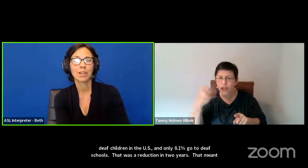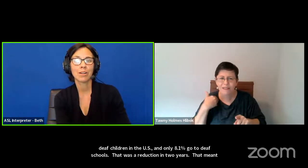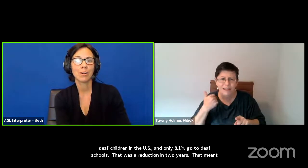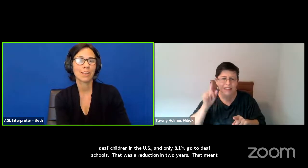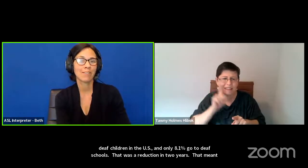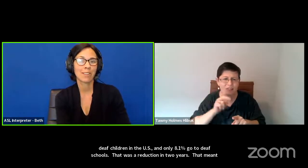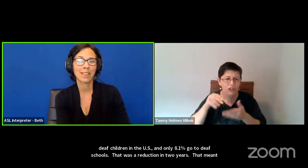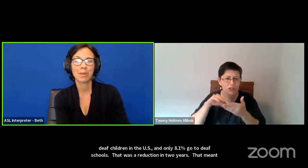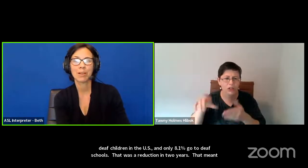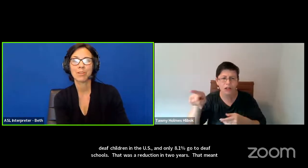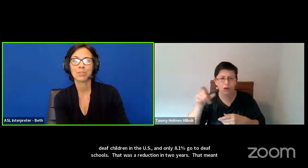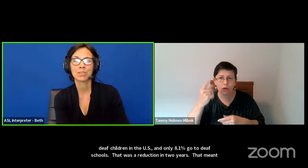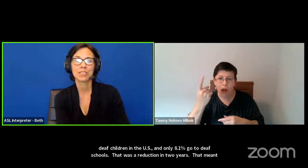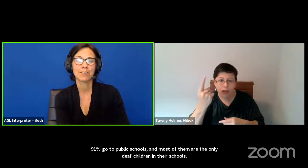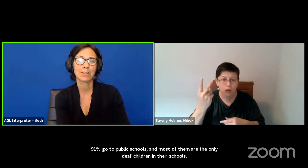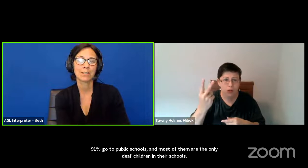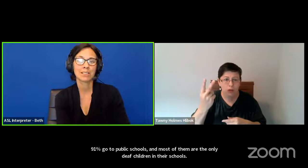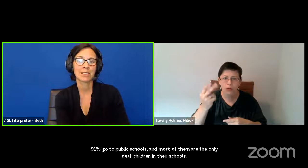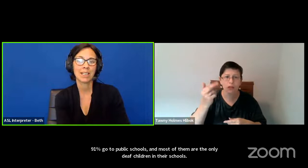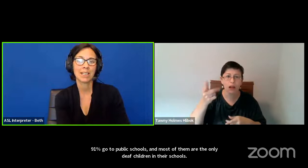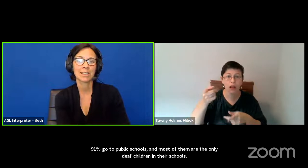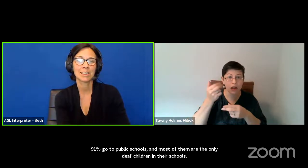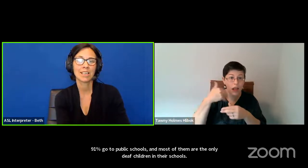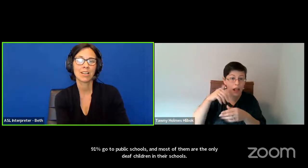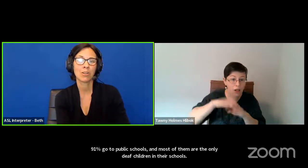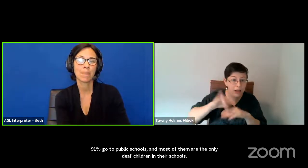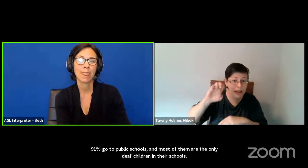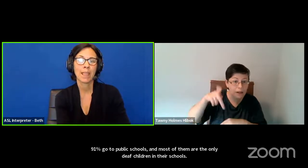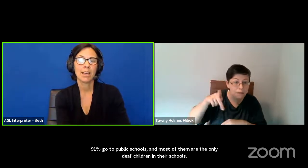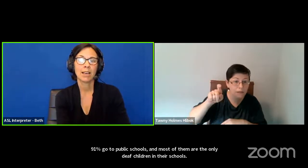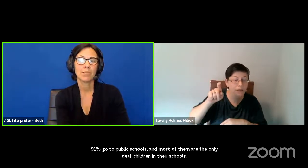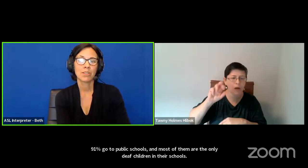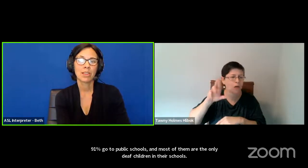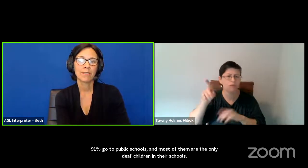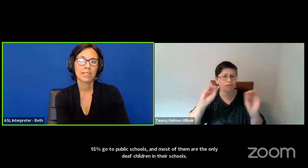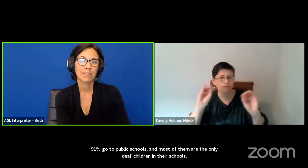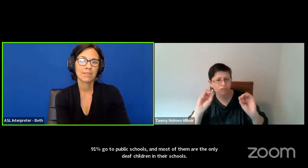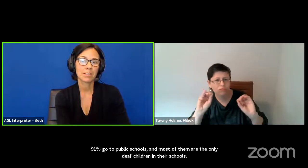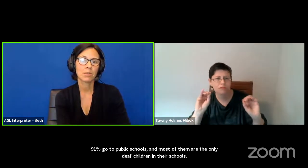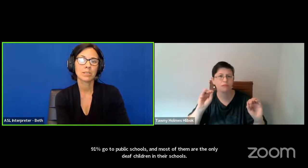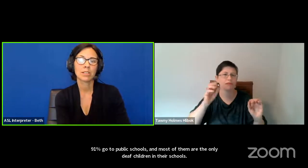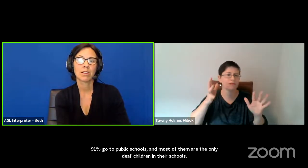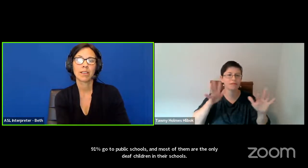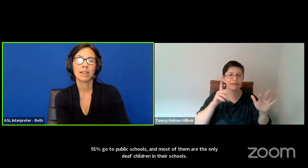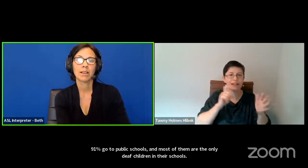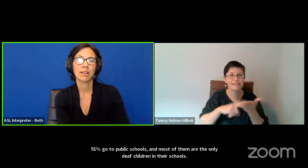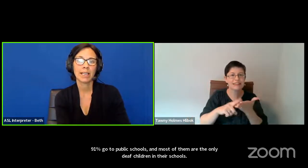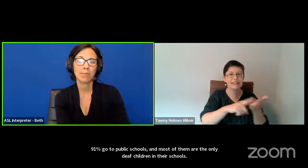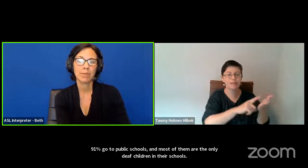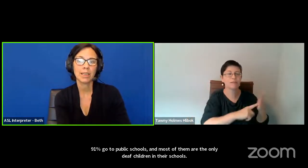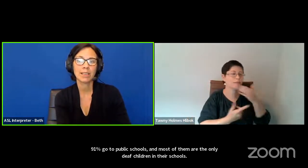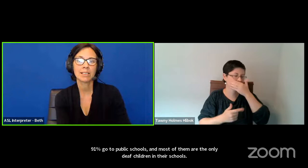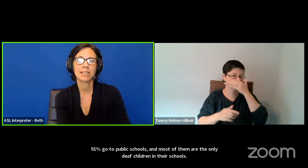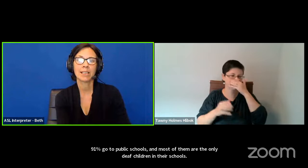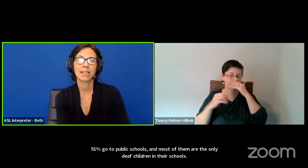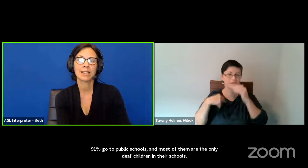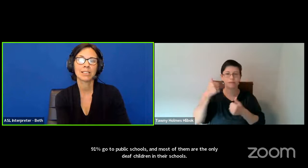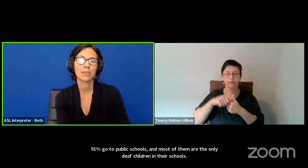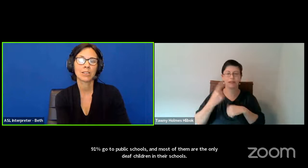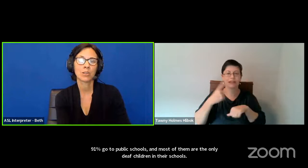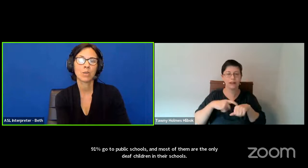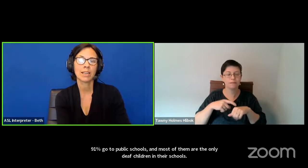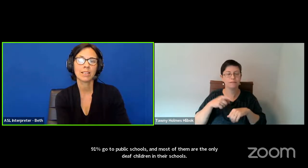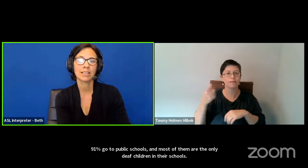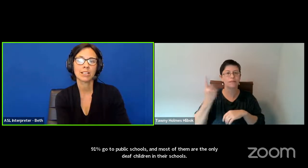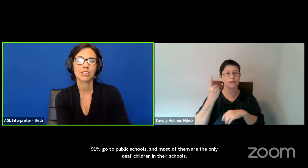in all, if you think about all those different states, do they have deaf schools? Are they on IEPs? And